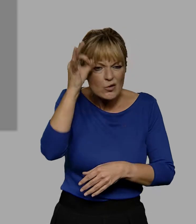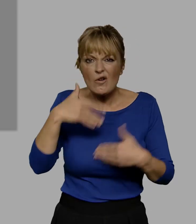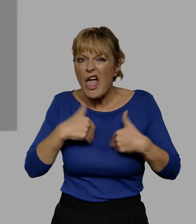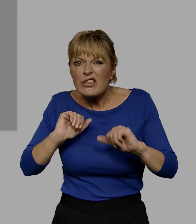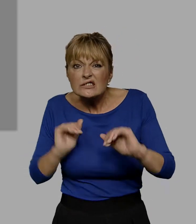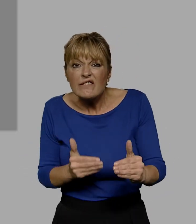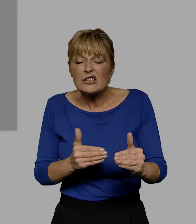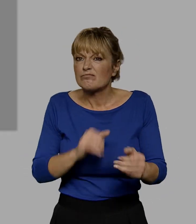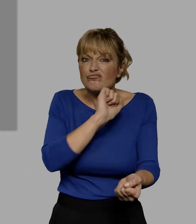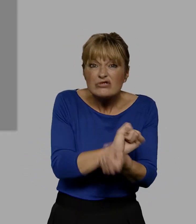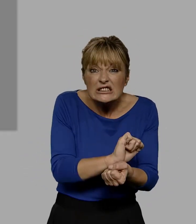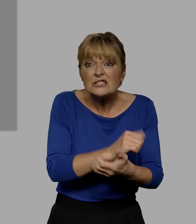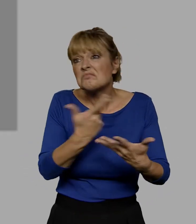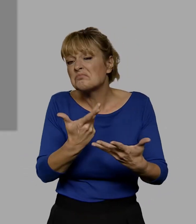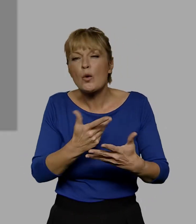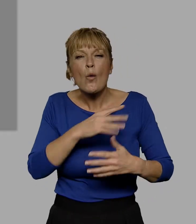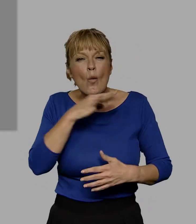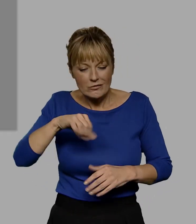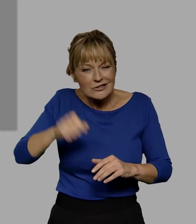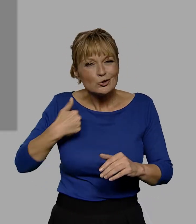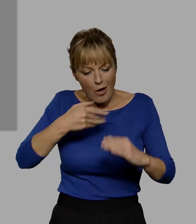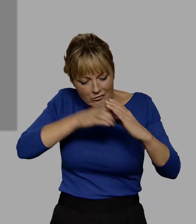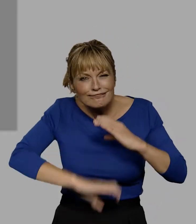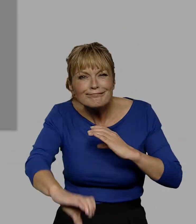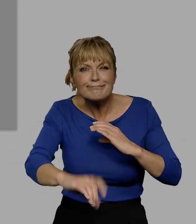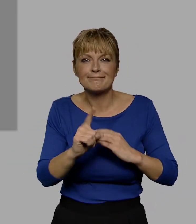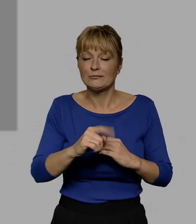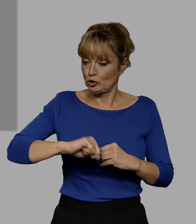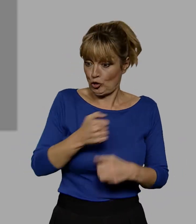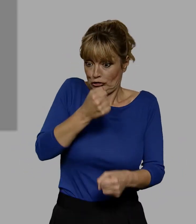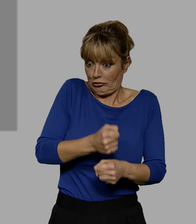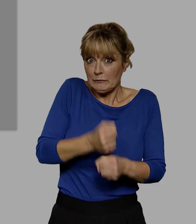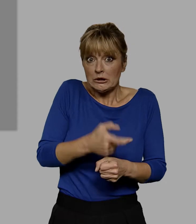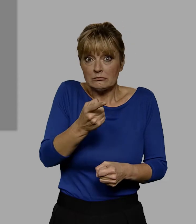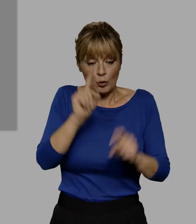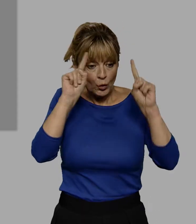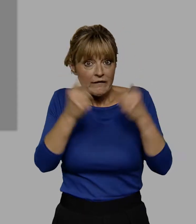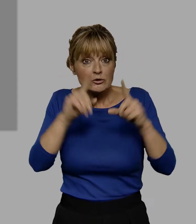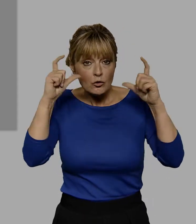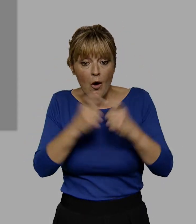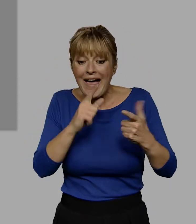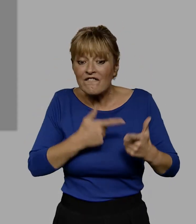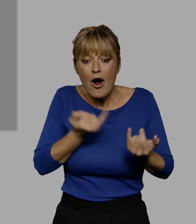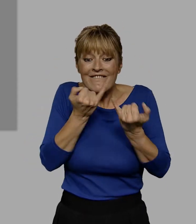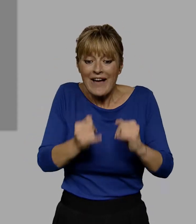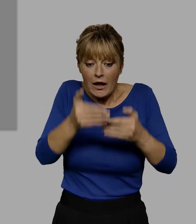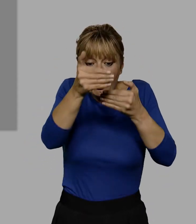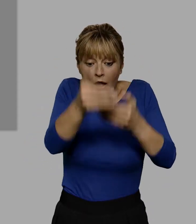health service, prisons, water and sewerage providers, the Scottish Government, universities and colleges.